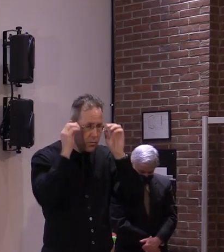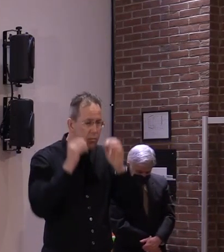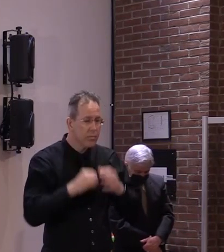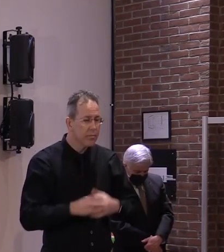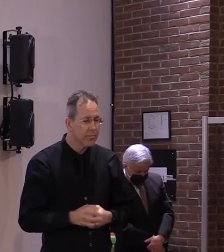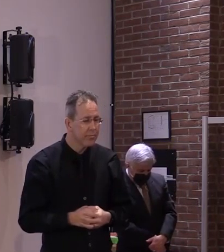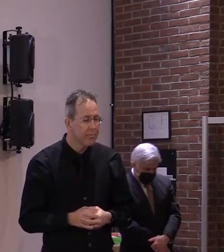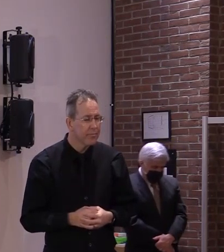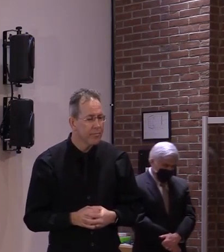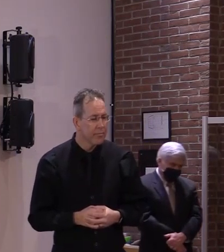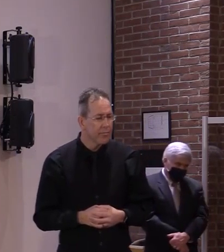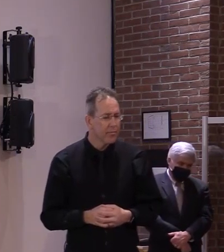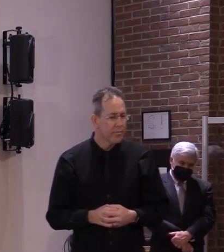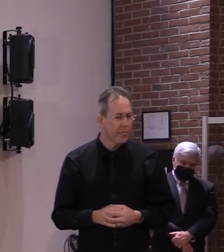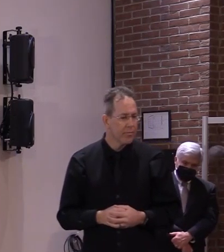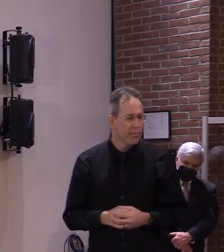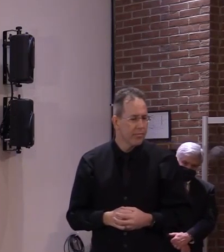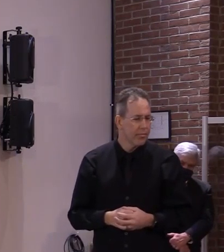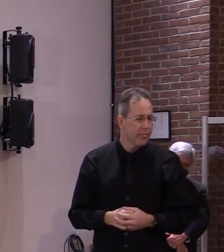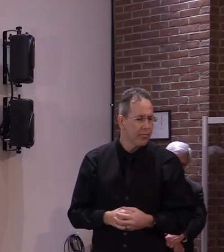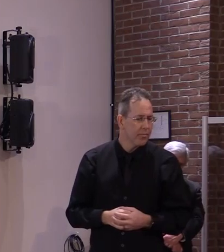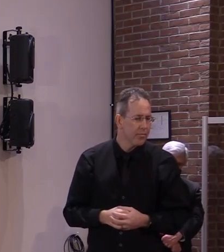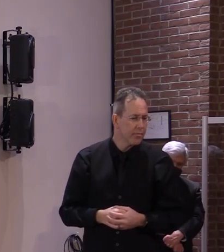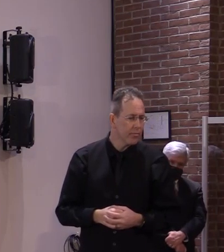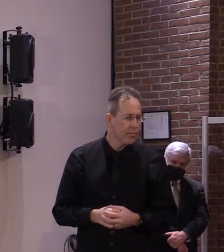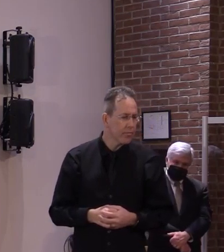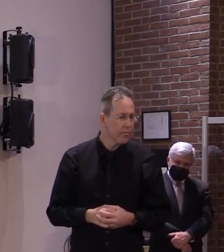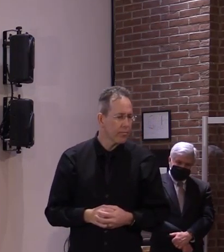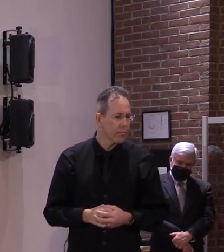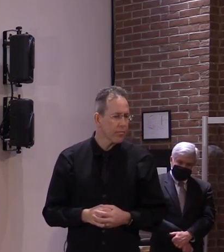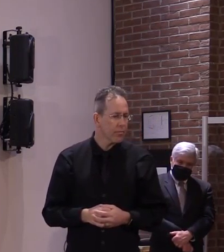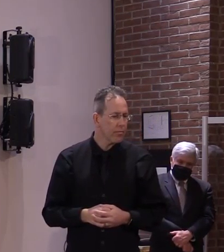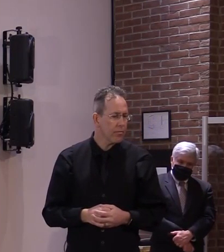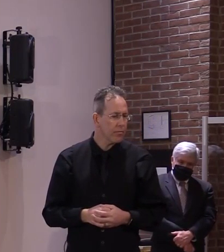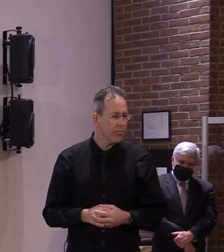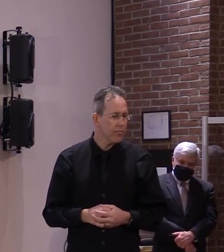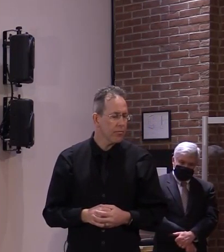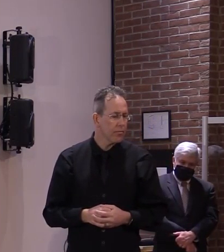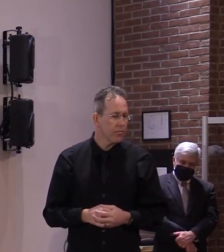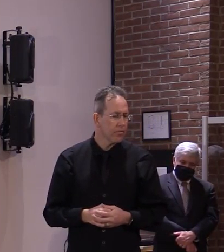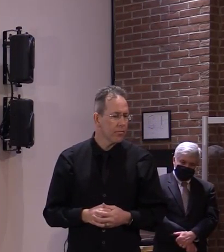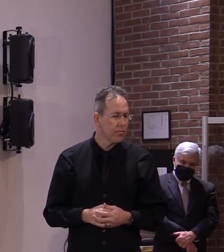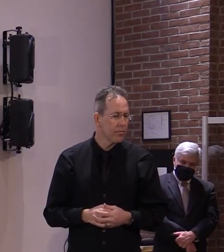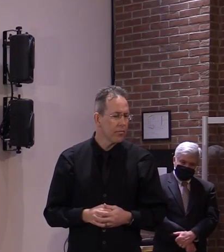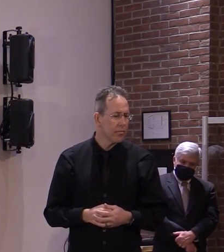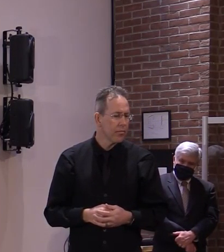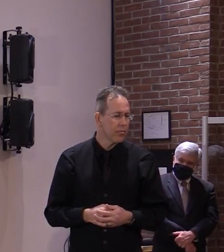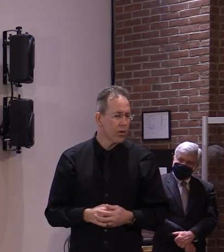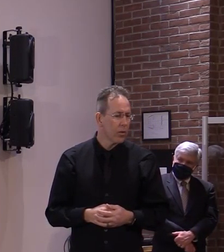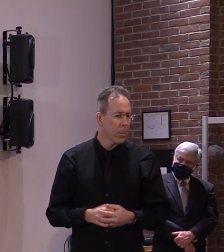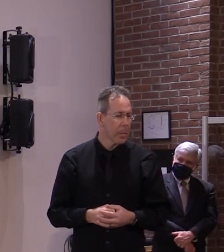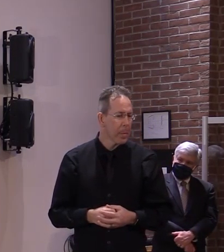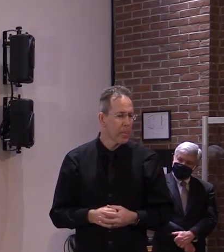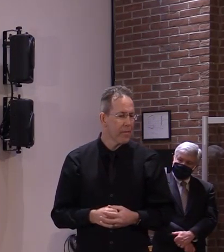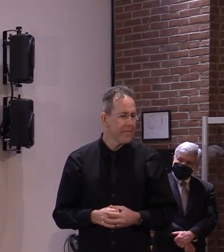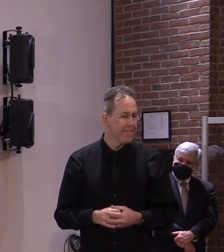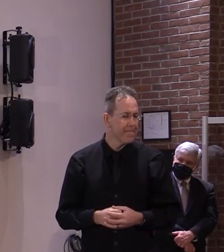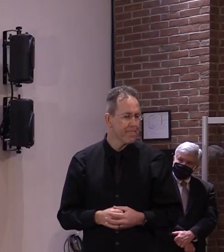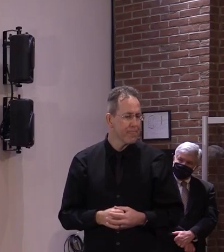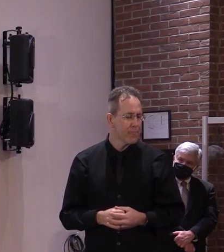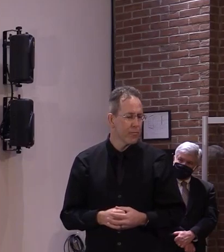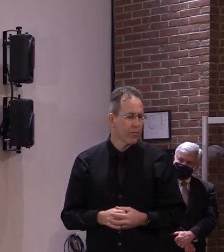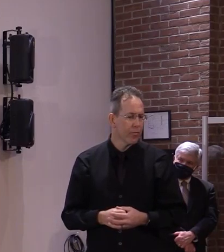COVID, do you think you might find some way to continue giving us reporters from across the state access to you the way you have been